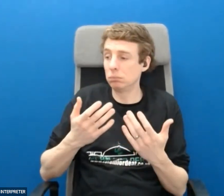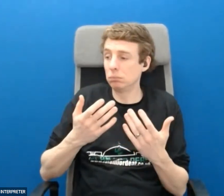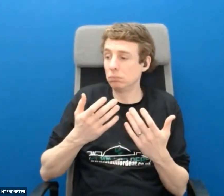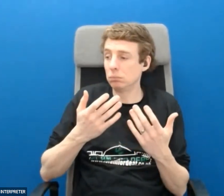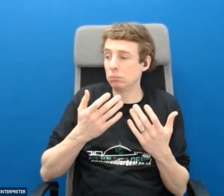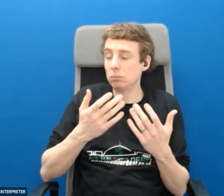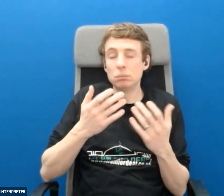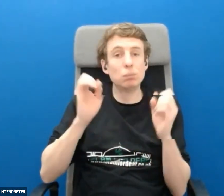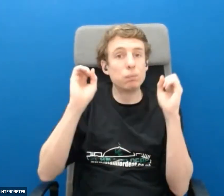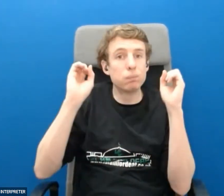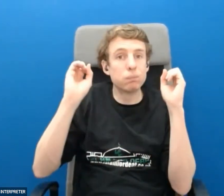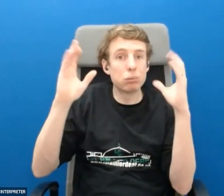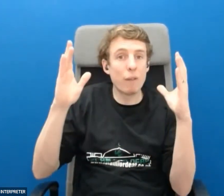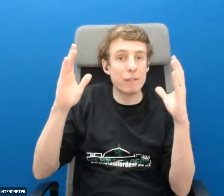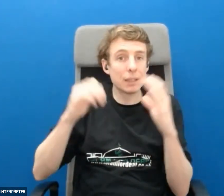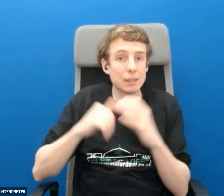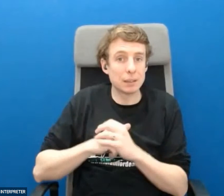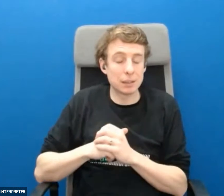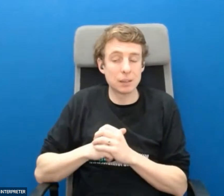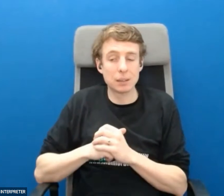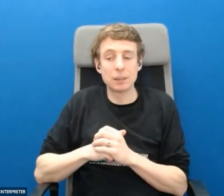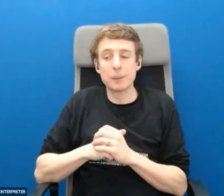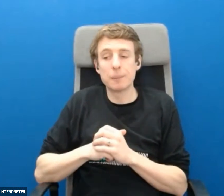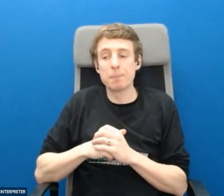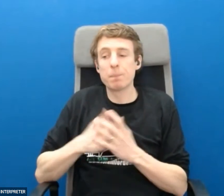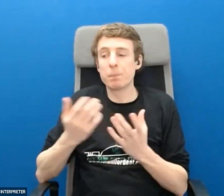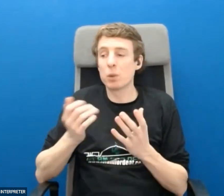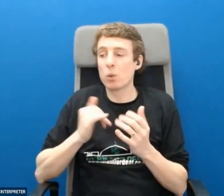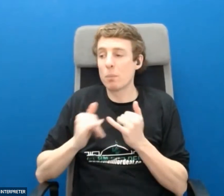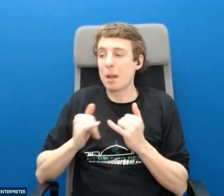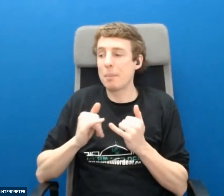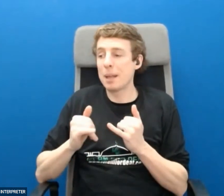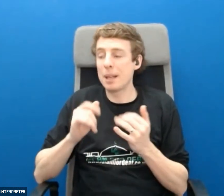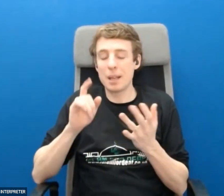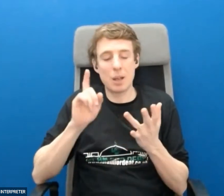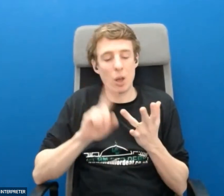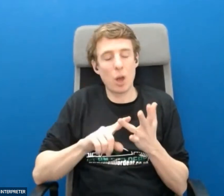awliya. This is probably a new one on you, Tom. Awliya,